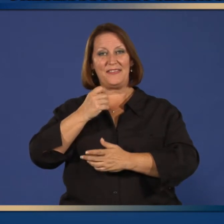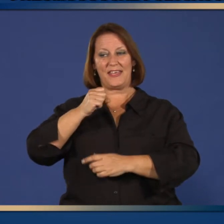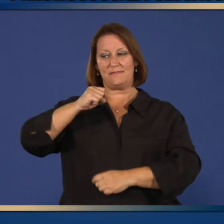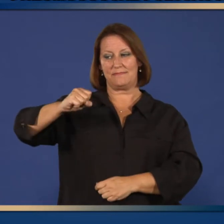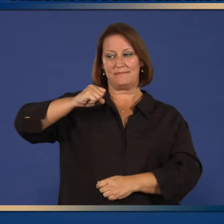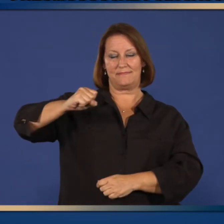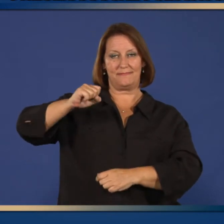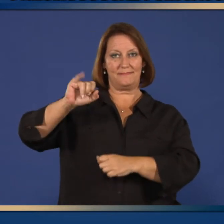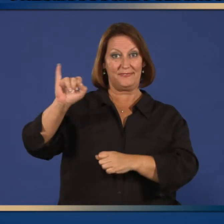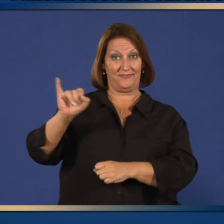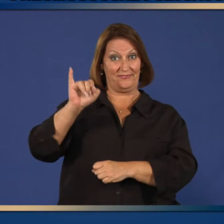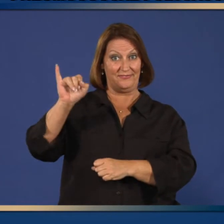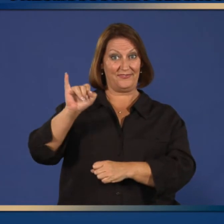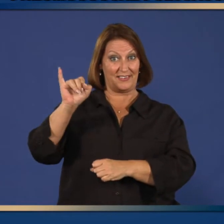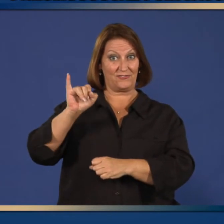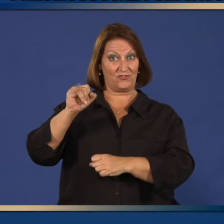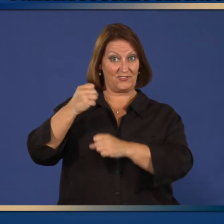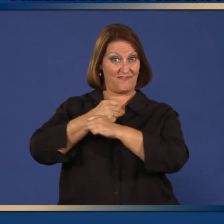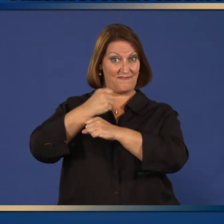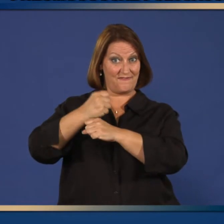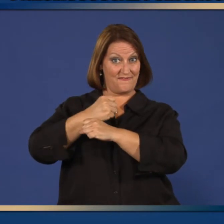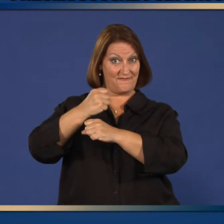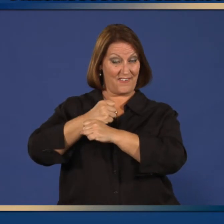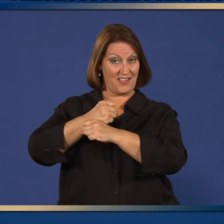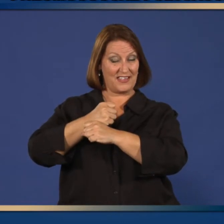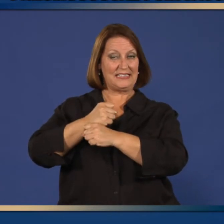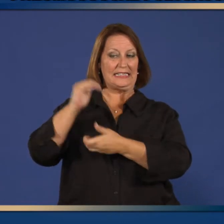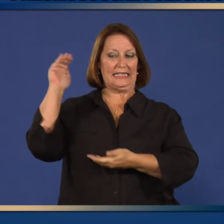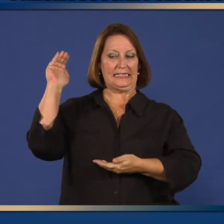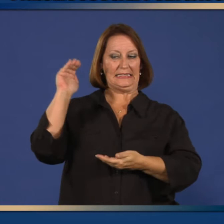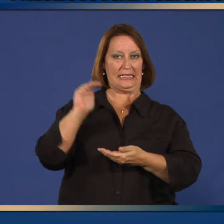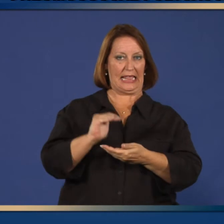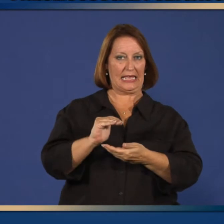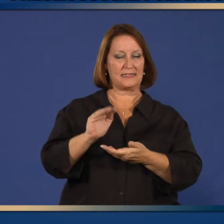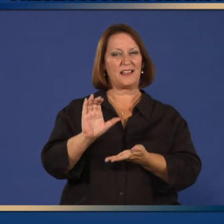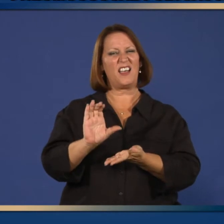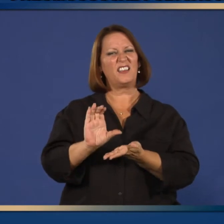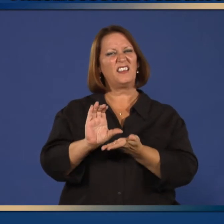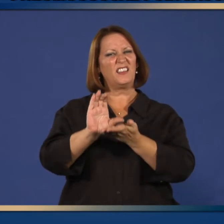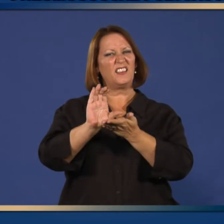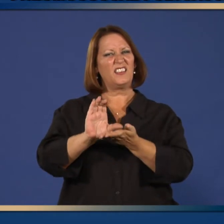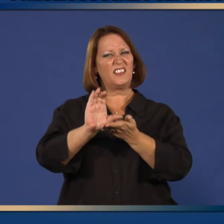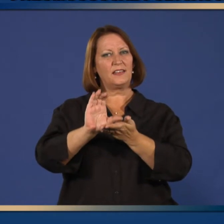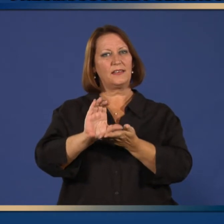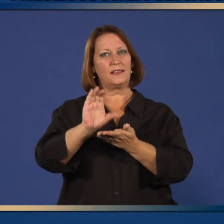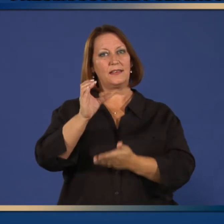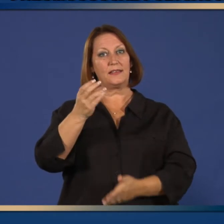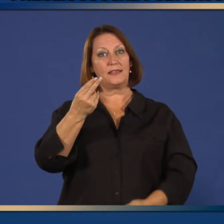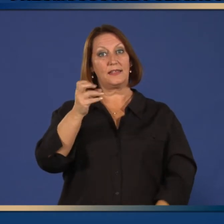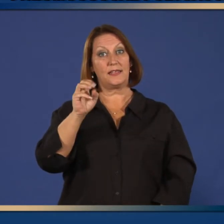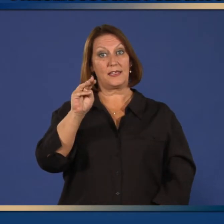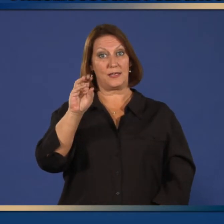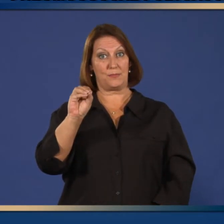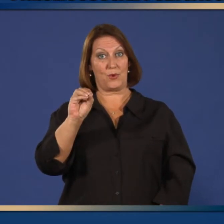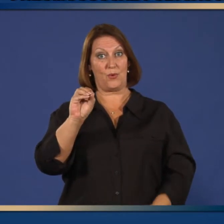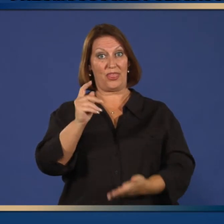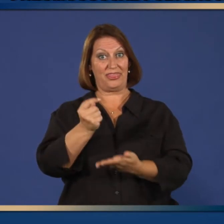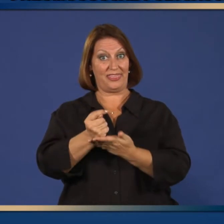are taking medication that lowers immunity, such as